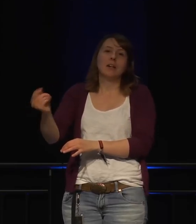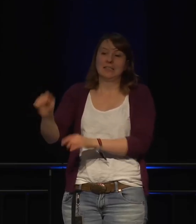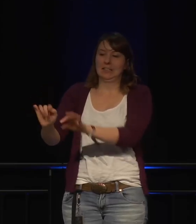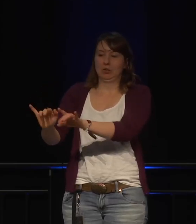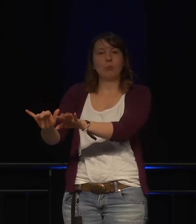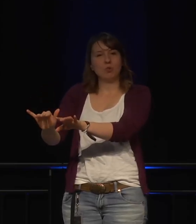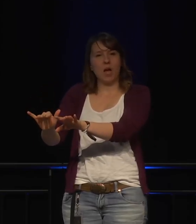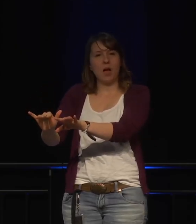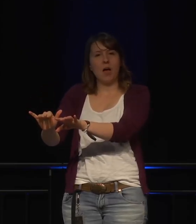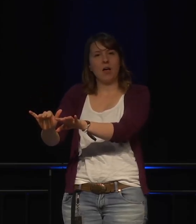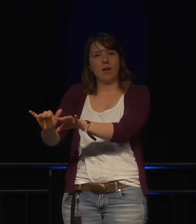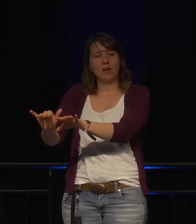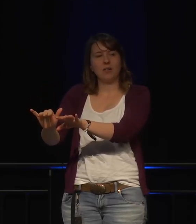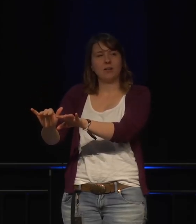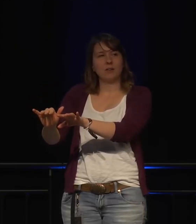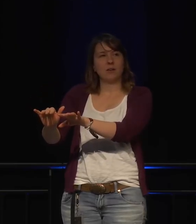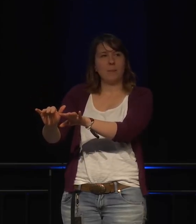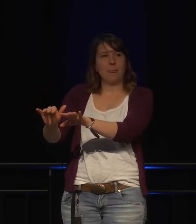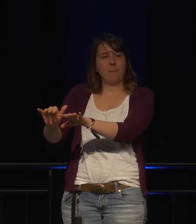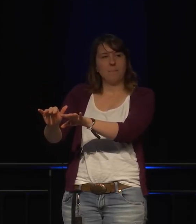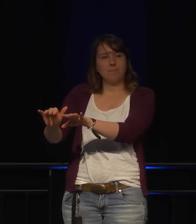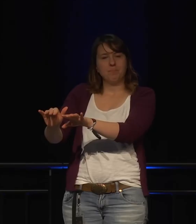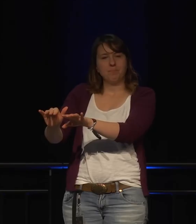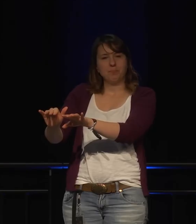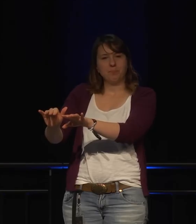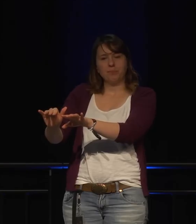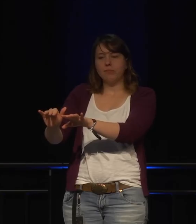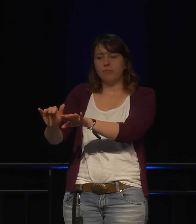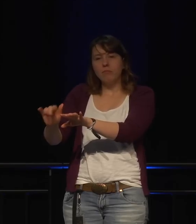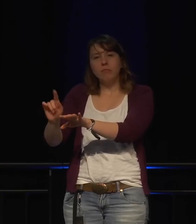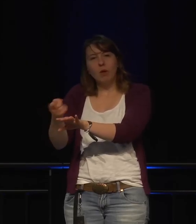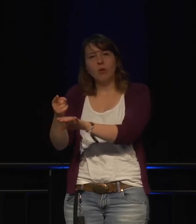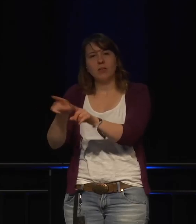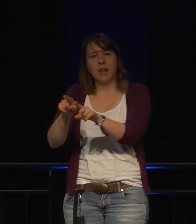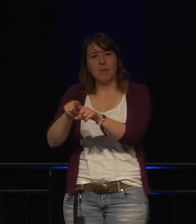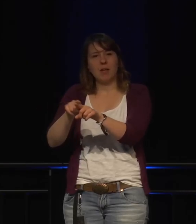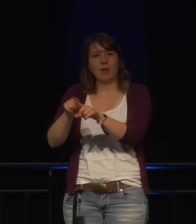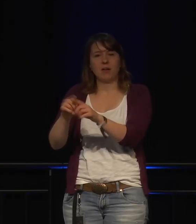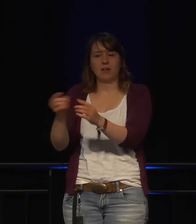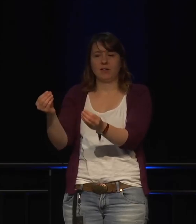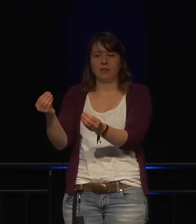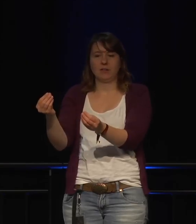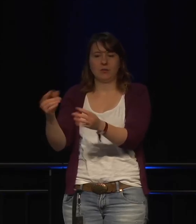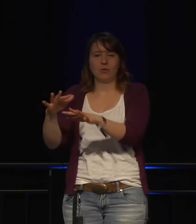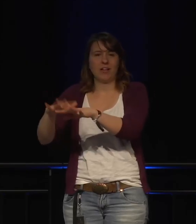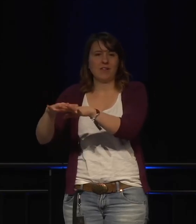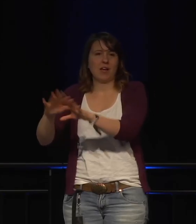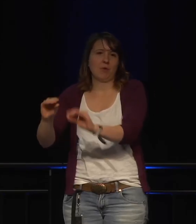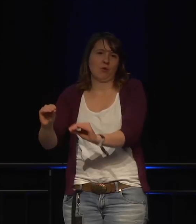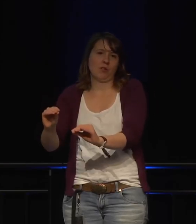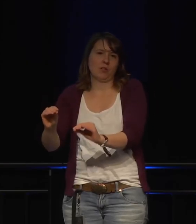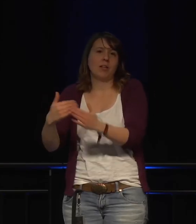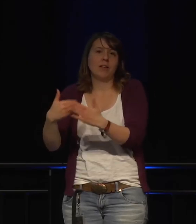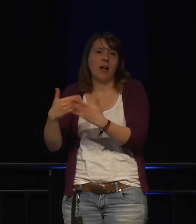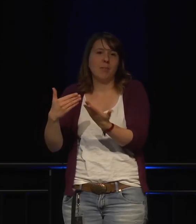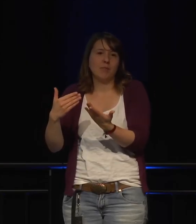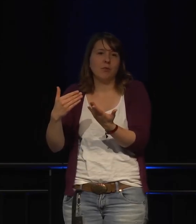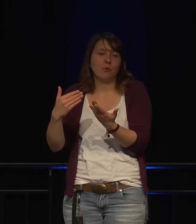So, actually, the cyber criminals could